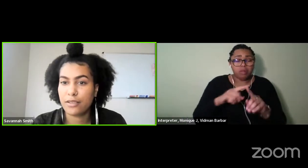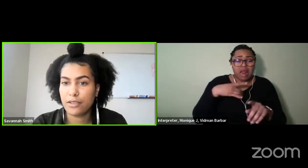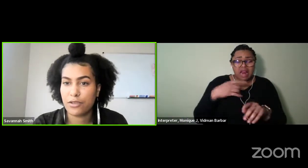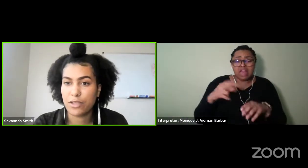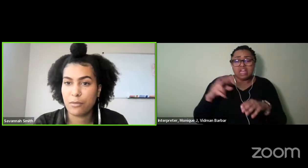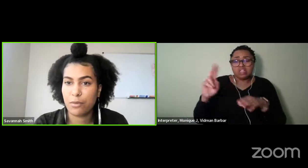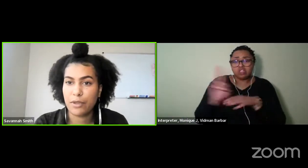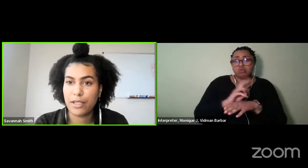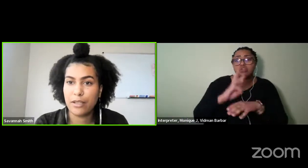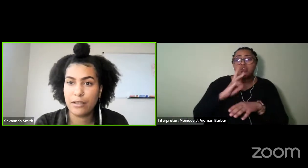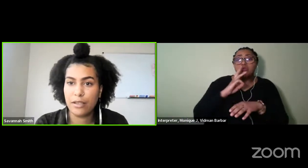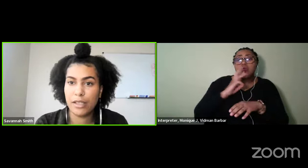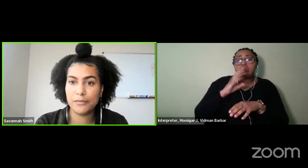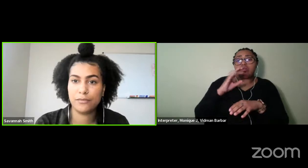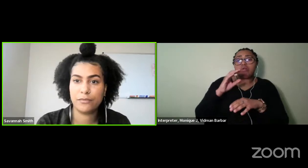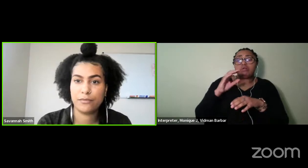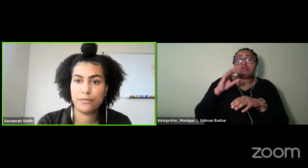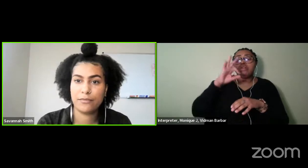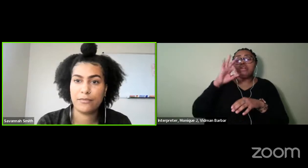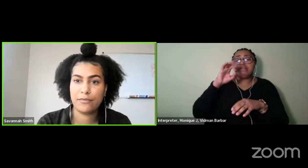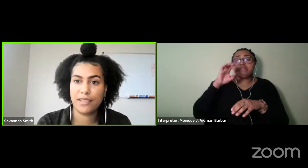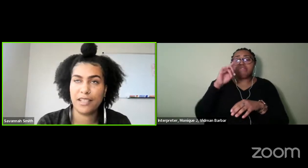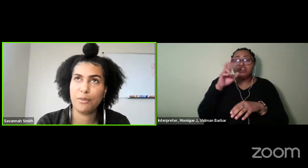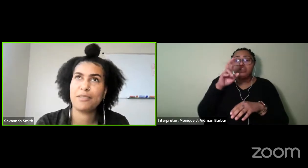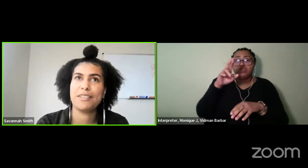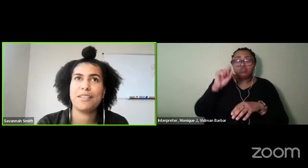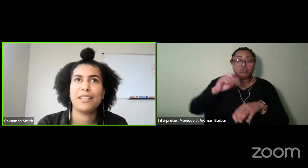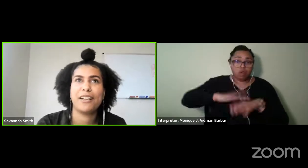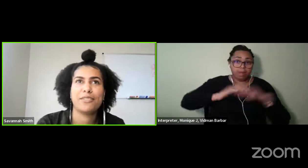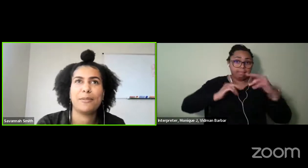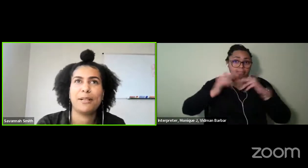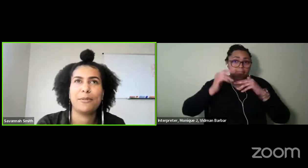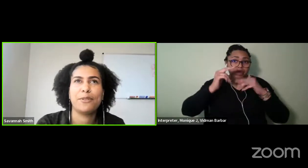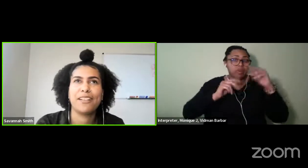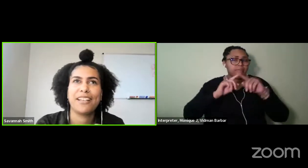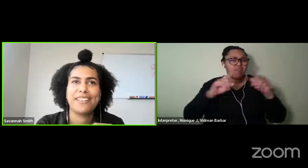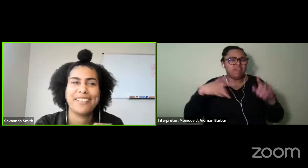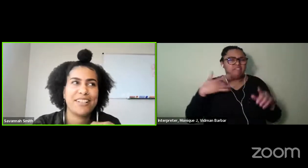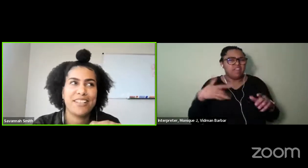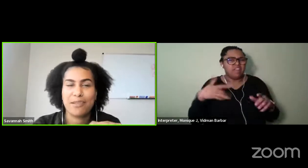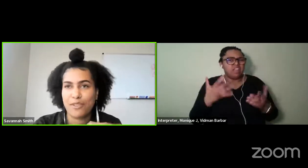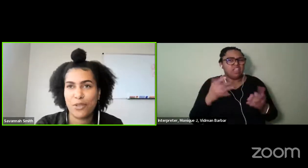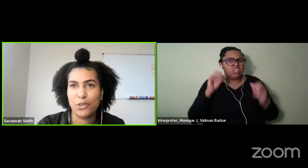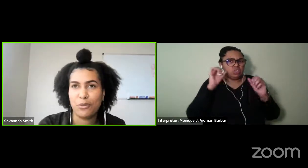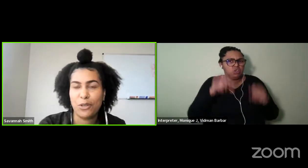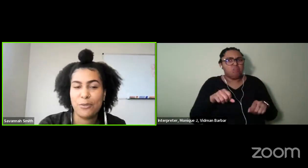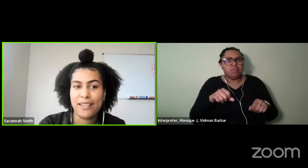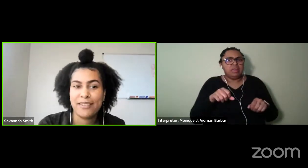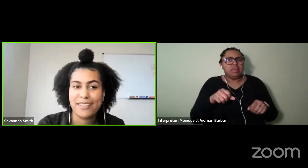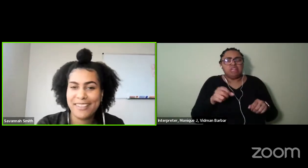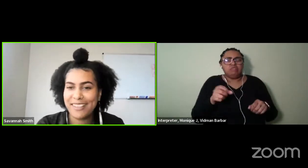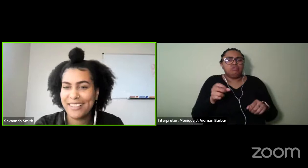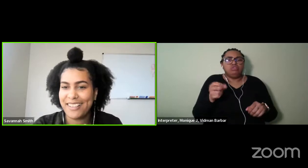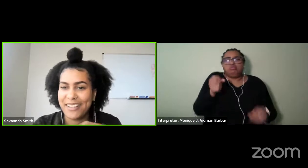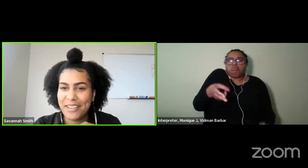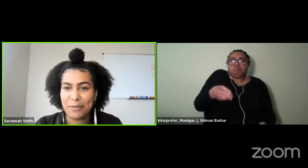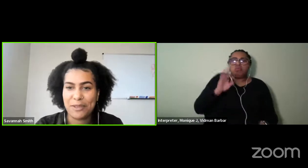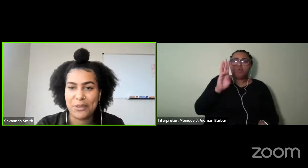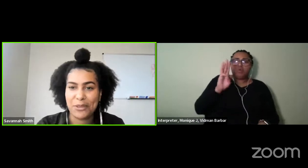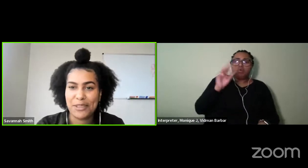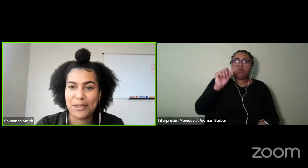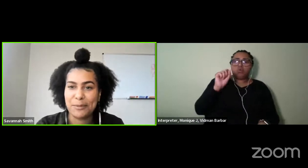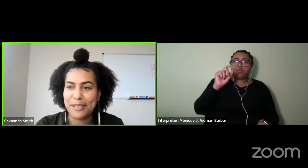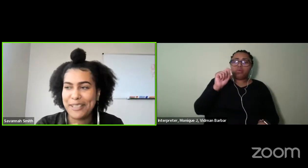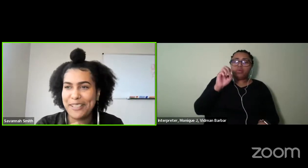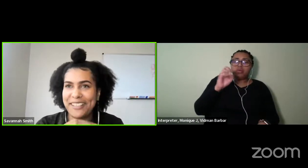Yeah, that's an interesting point. And it brings me to something I was learning about before, like this concept of solar roadways, I think